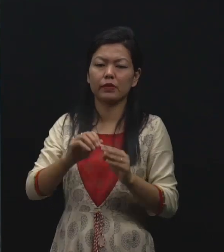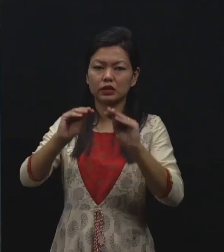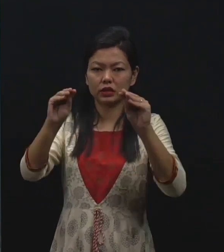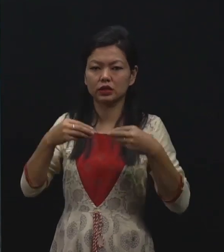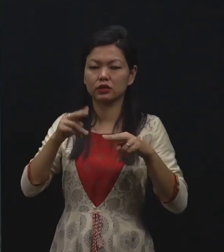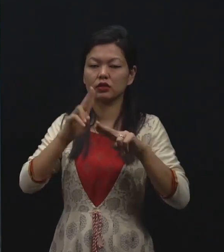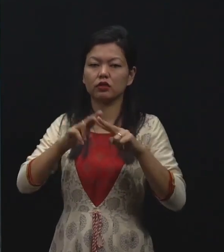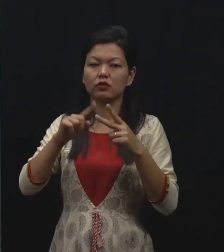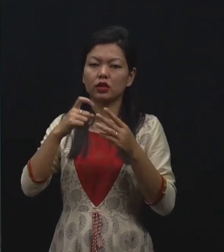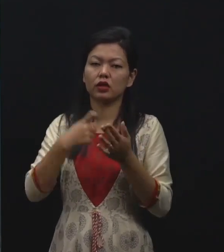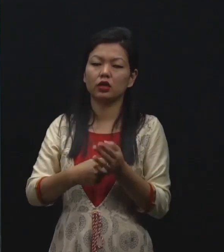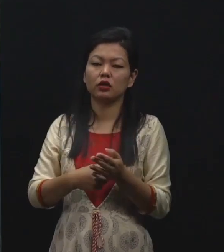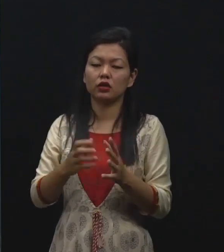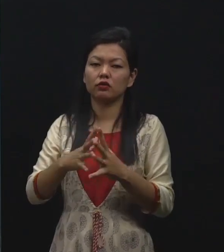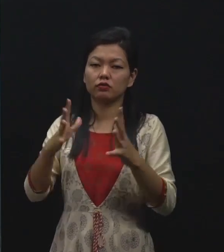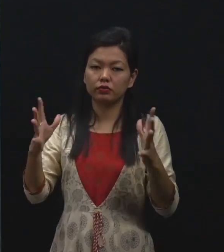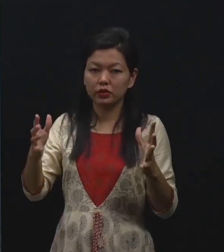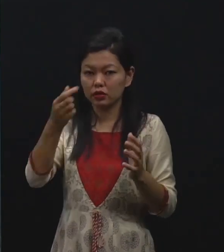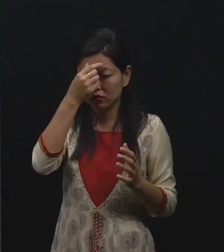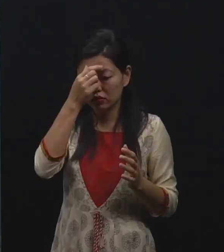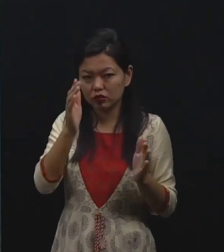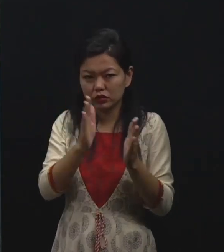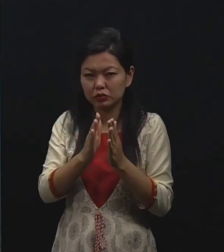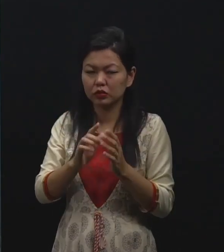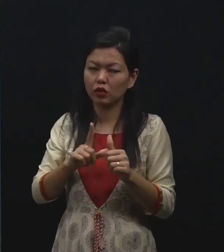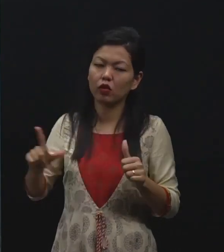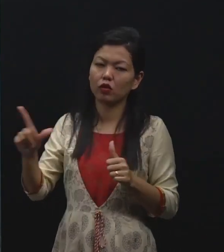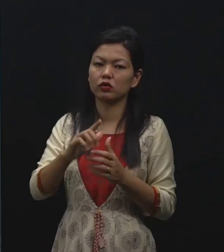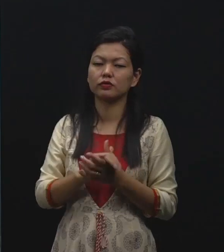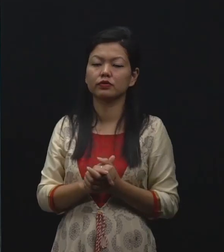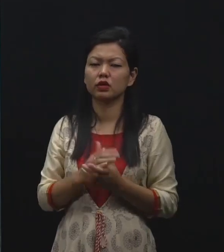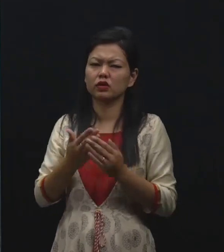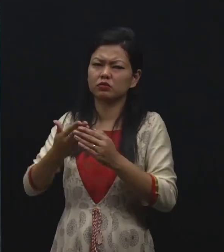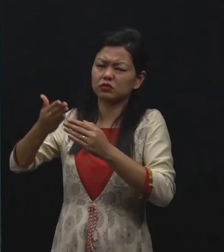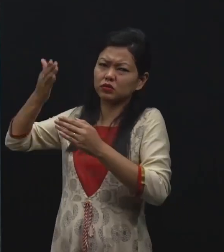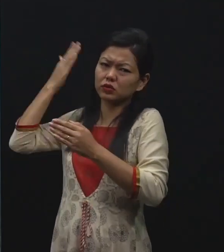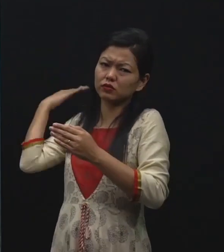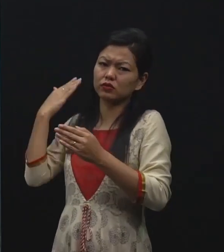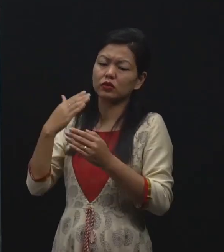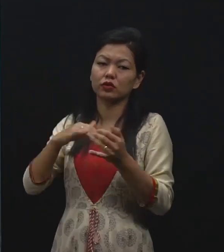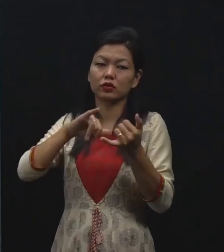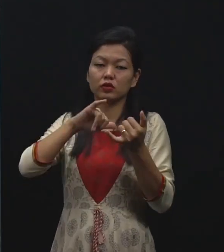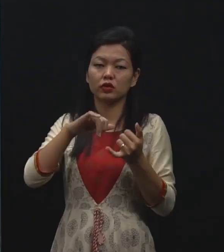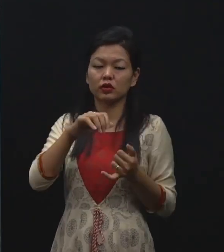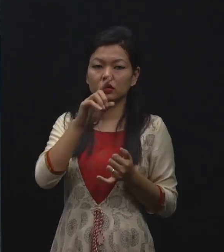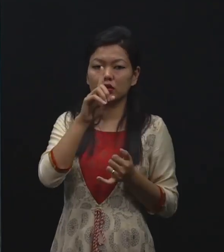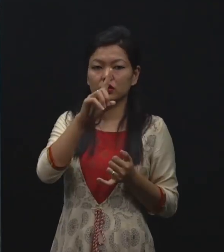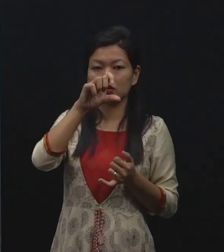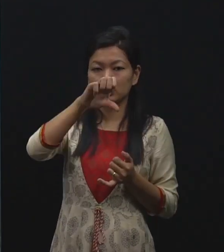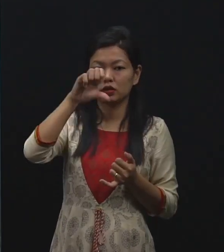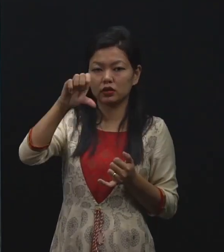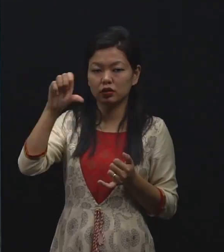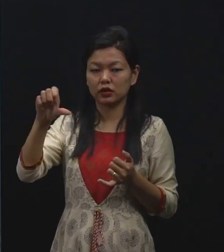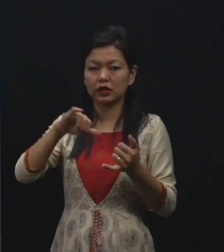Okay, so in September 1997, okay, there was this person called Ramesh Kumar. All right, so he came across